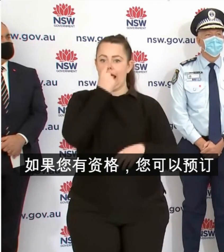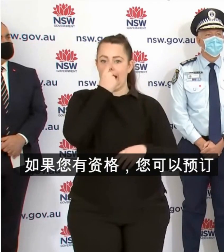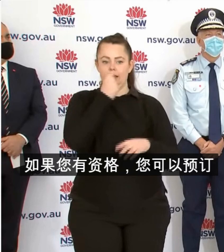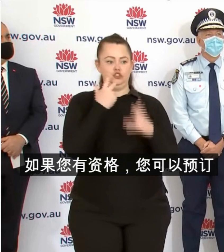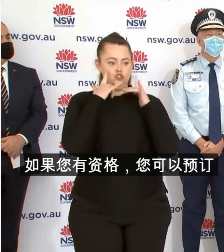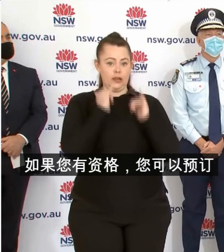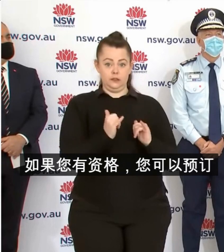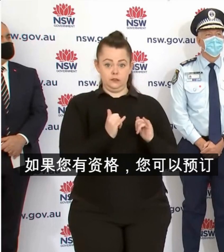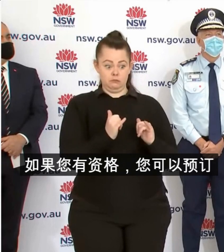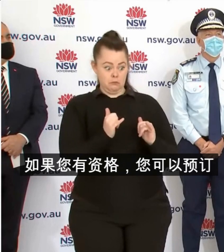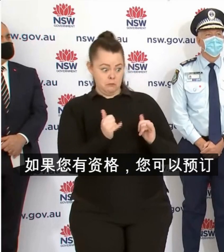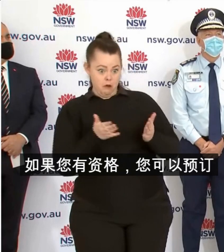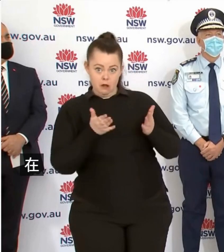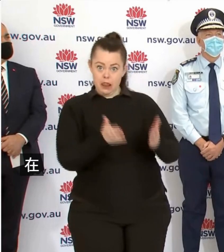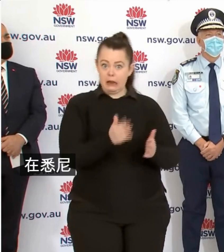nearest clinic.